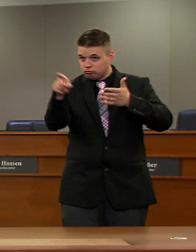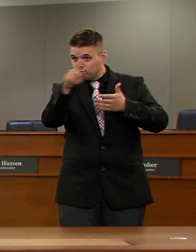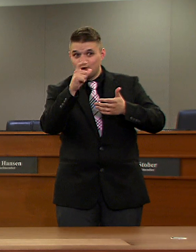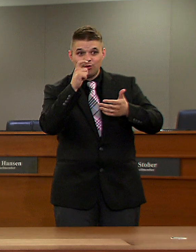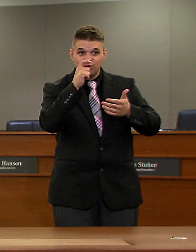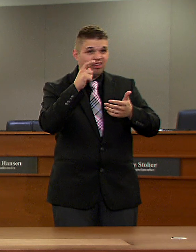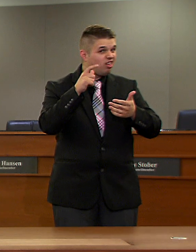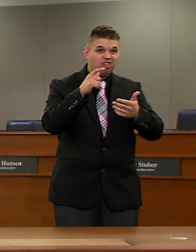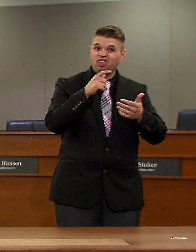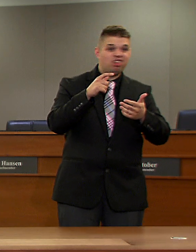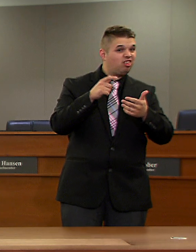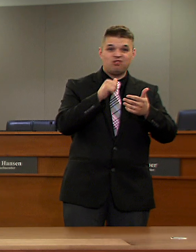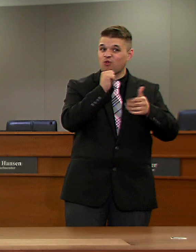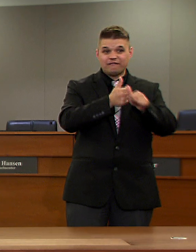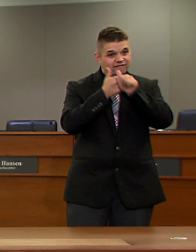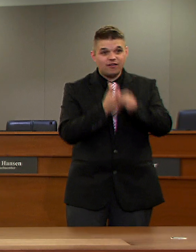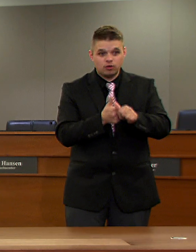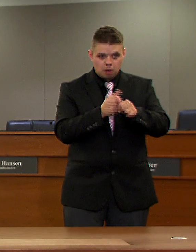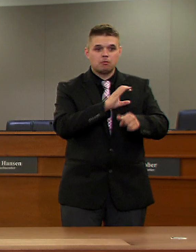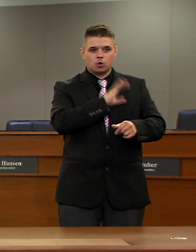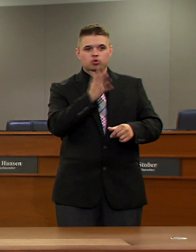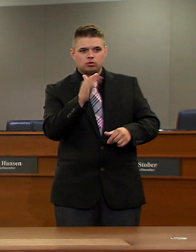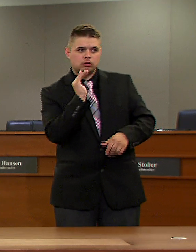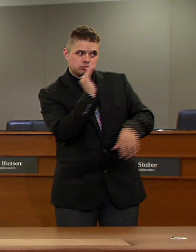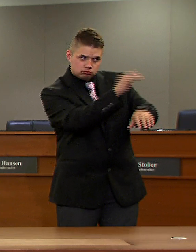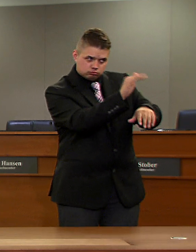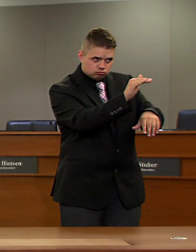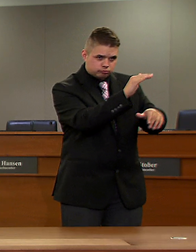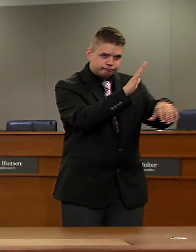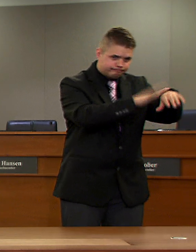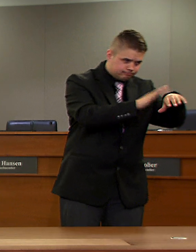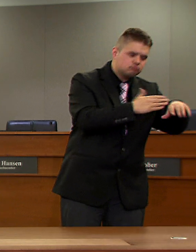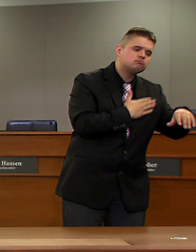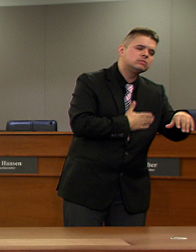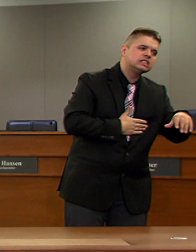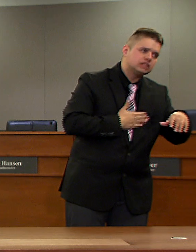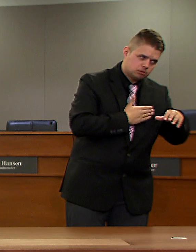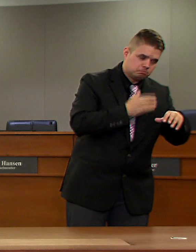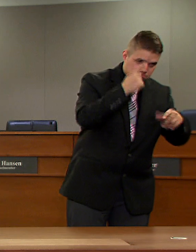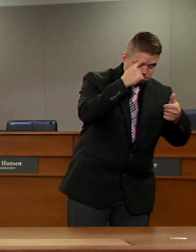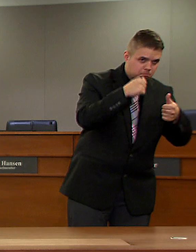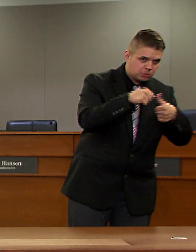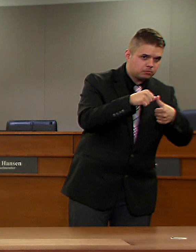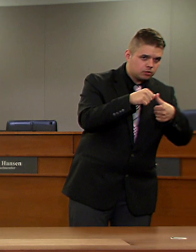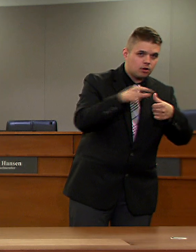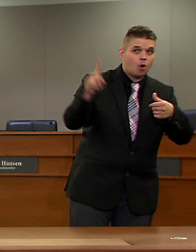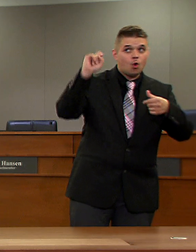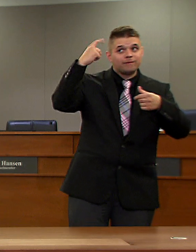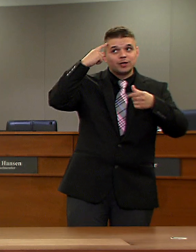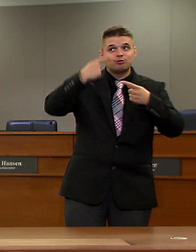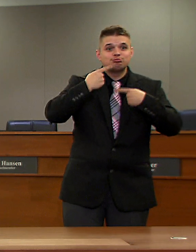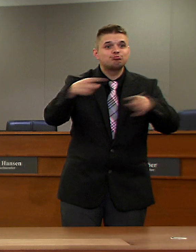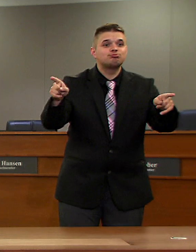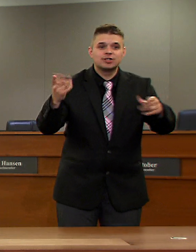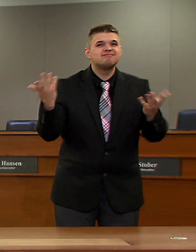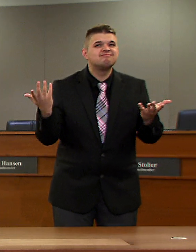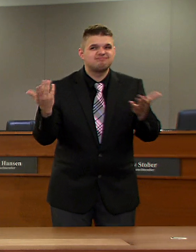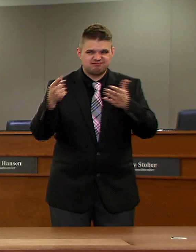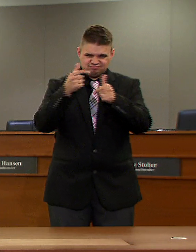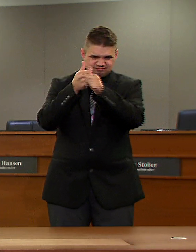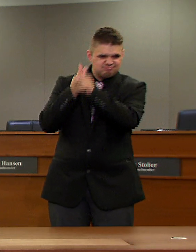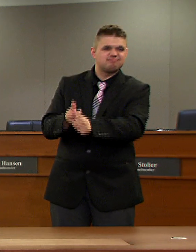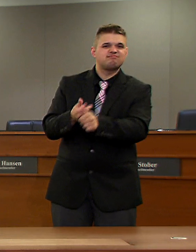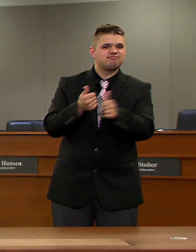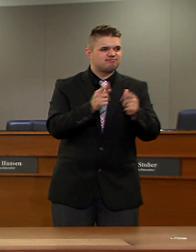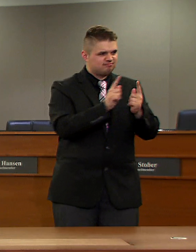the physical distancing guidelines as outlined by the governor's orders. It's important that the